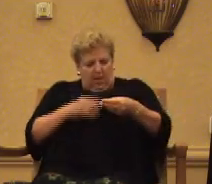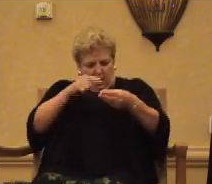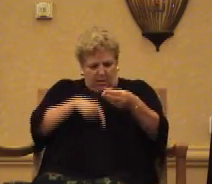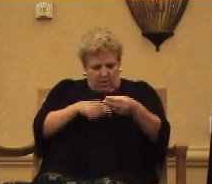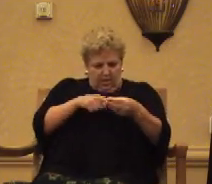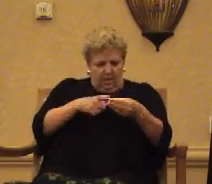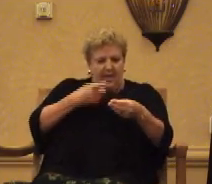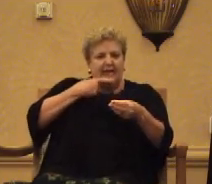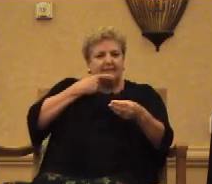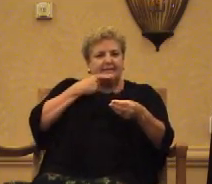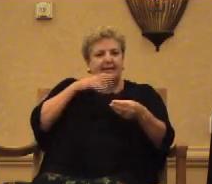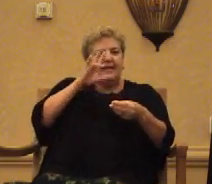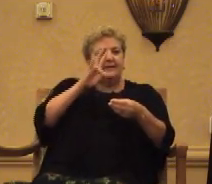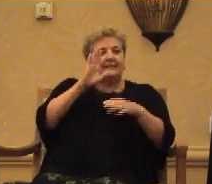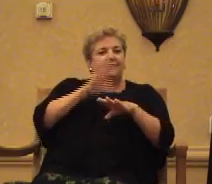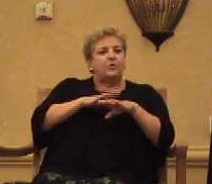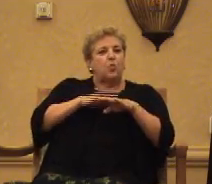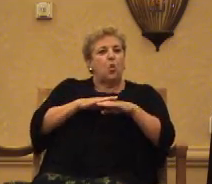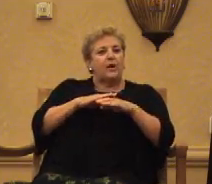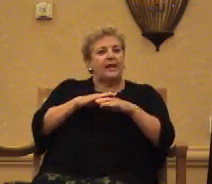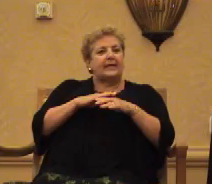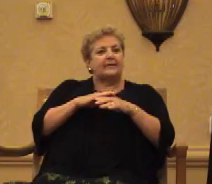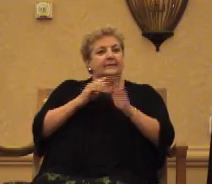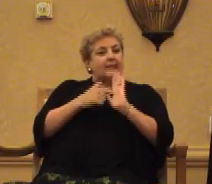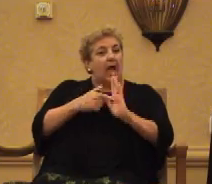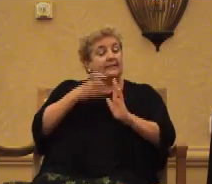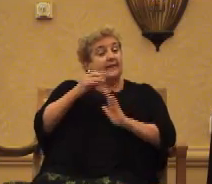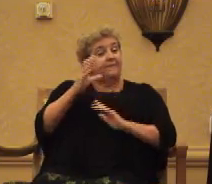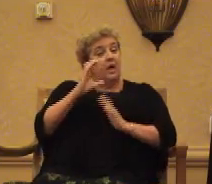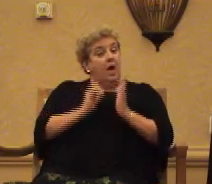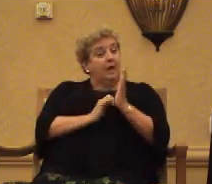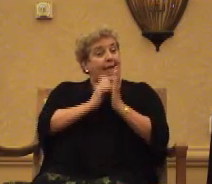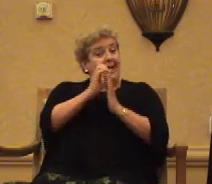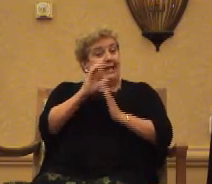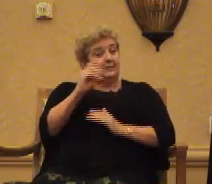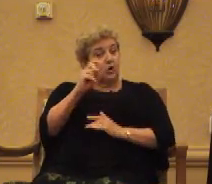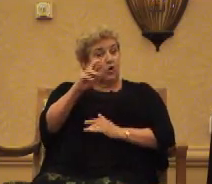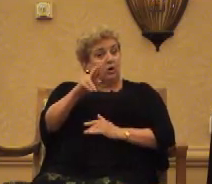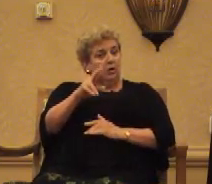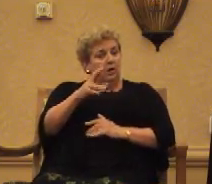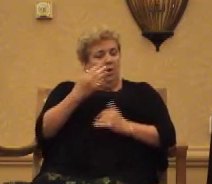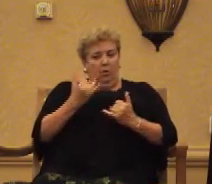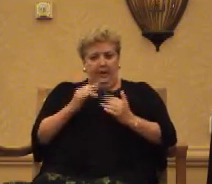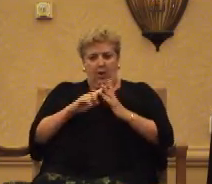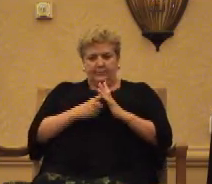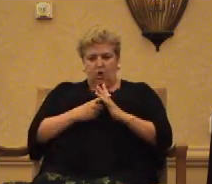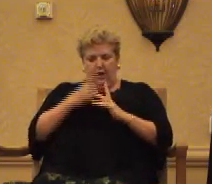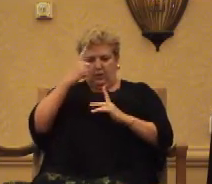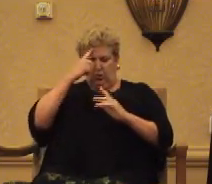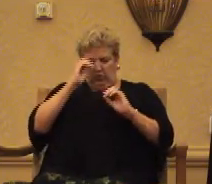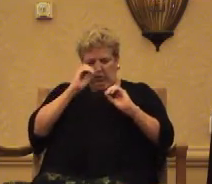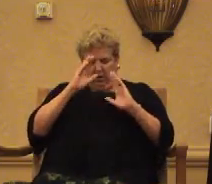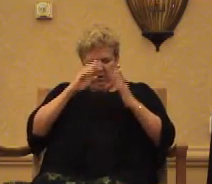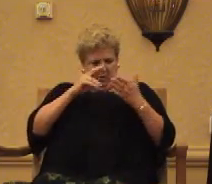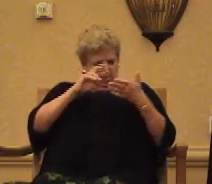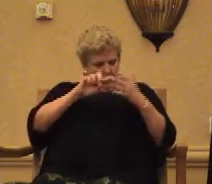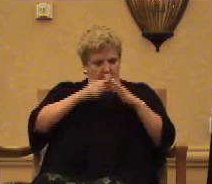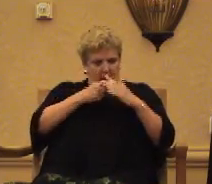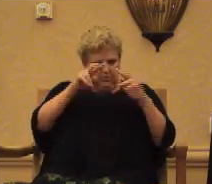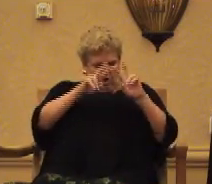the 7 warning signs of cancer. Well, I'm kind of sober, my head's clearing up a little bit, I start reading this pamphlet. And one of the